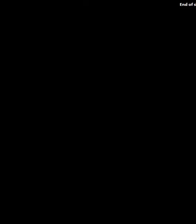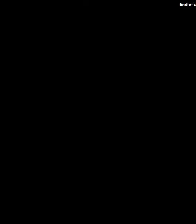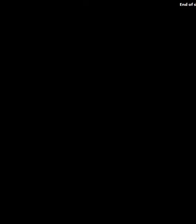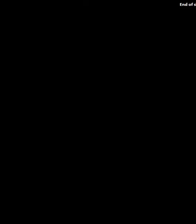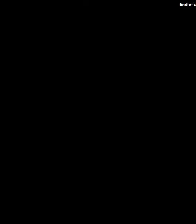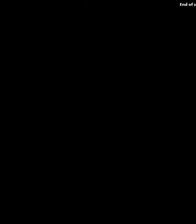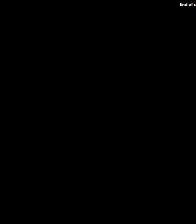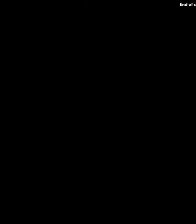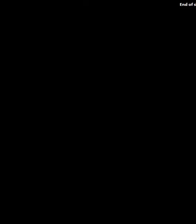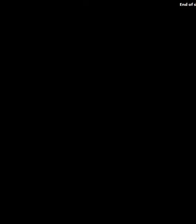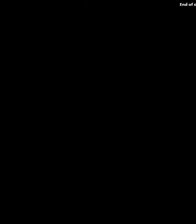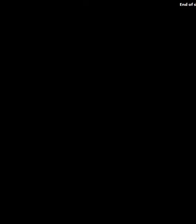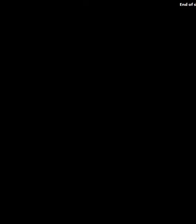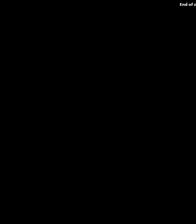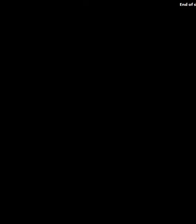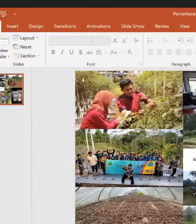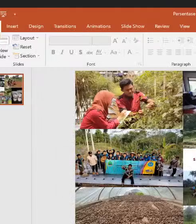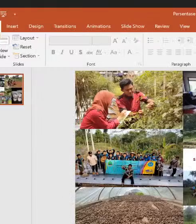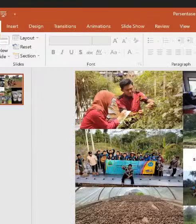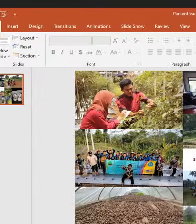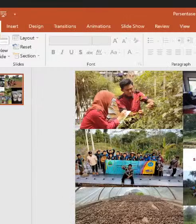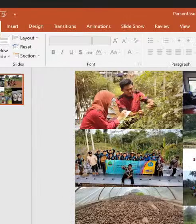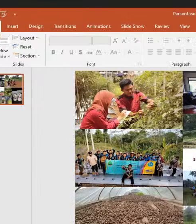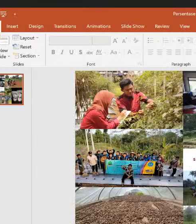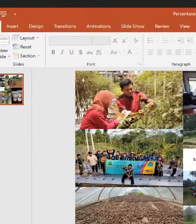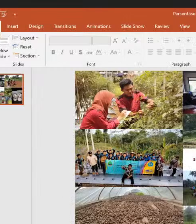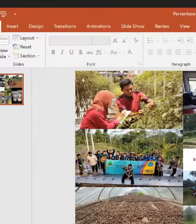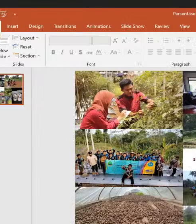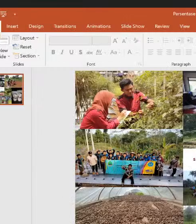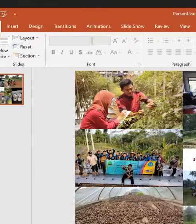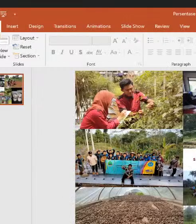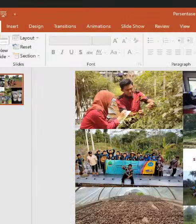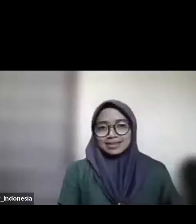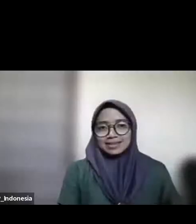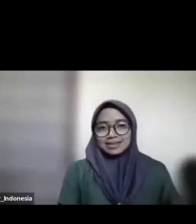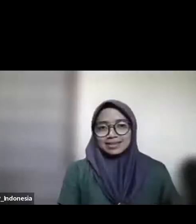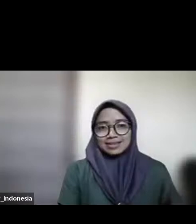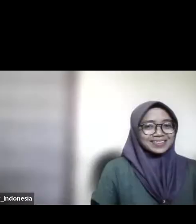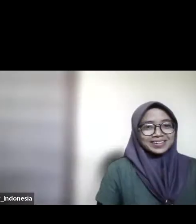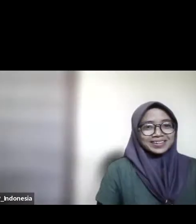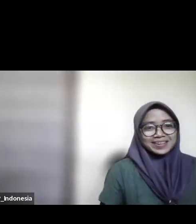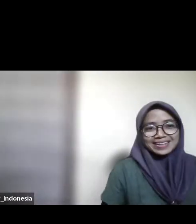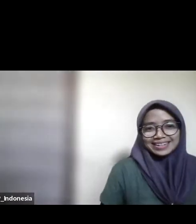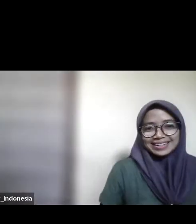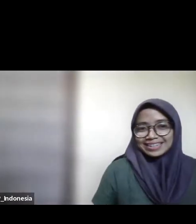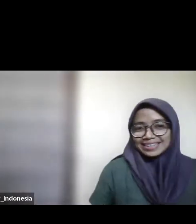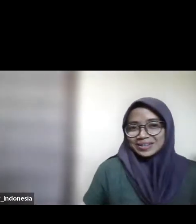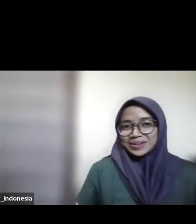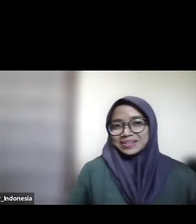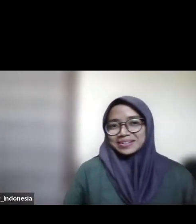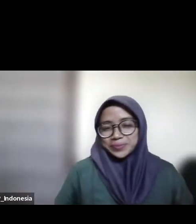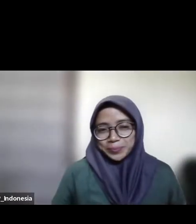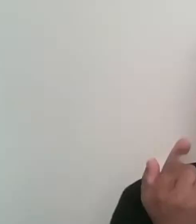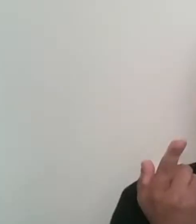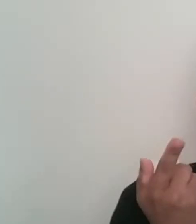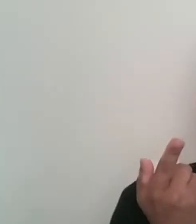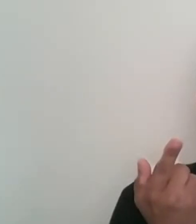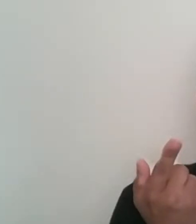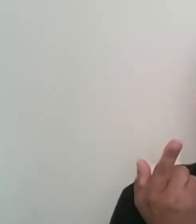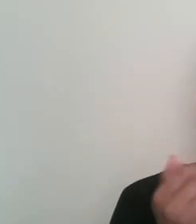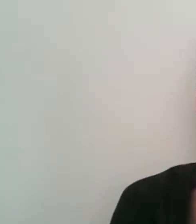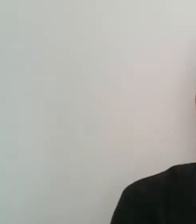Sorry, I was still muted. Thank you, Lela. That was extremely interesting. And I would also like to thank the interpreter